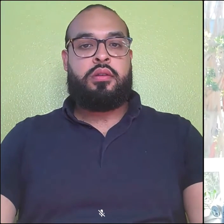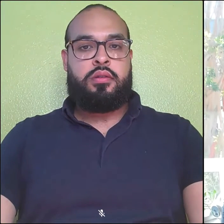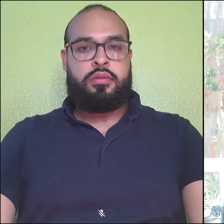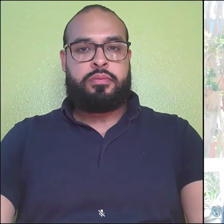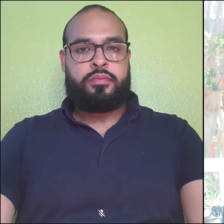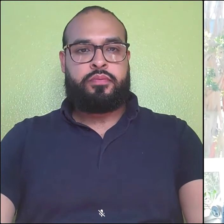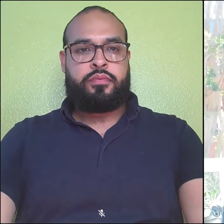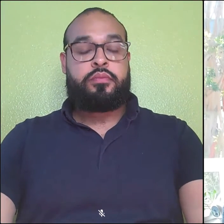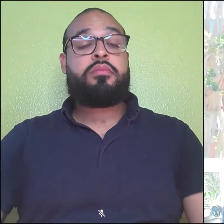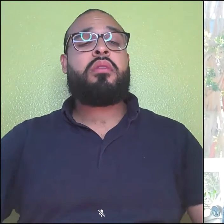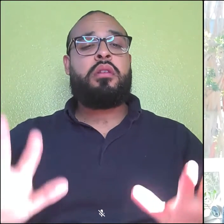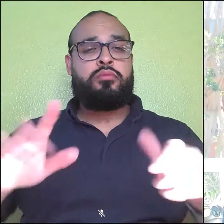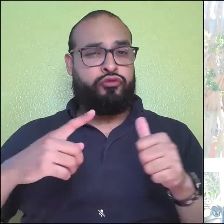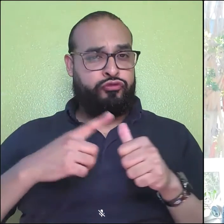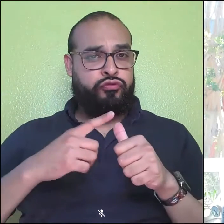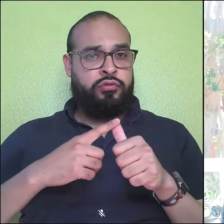just invite y'all to check in